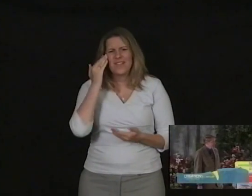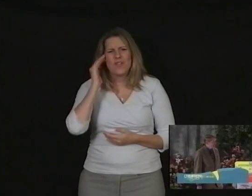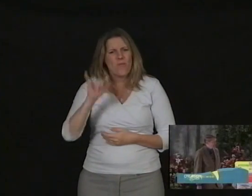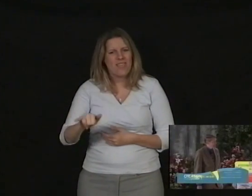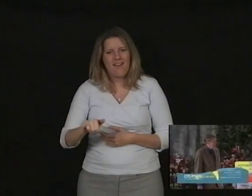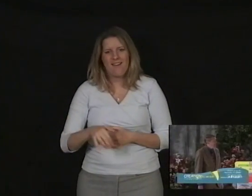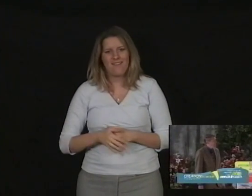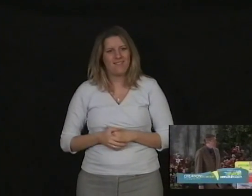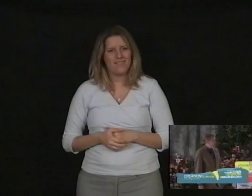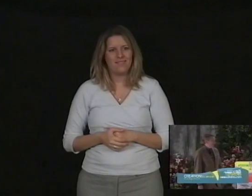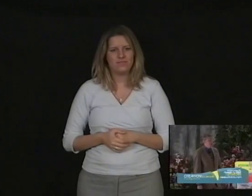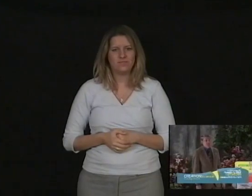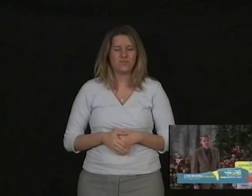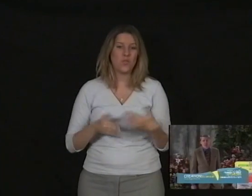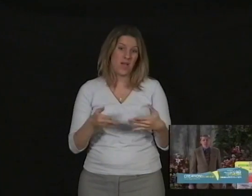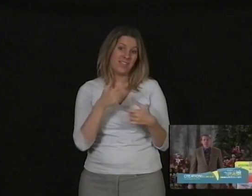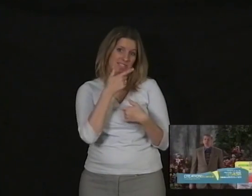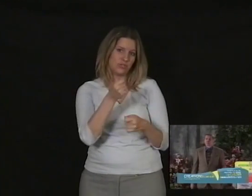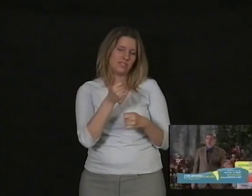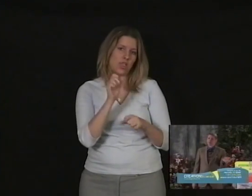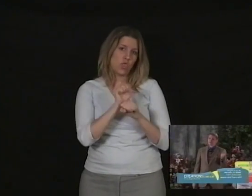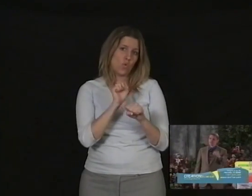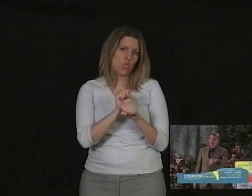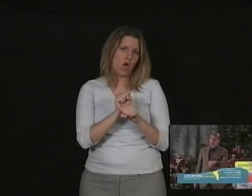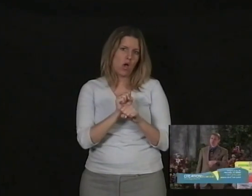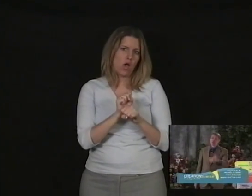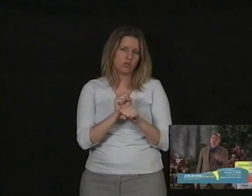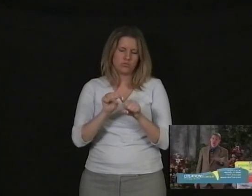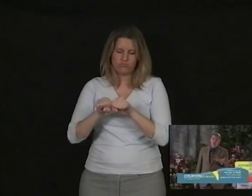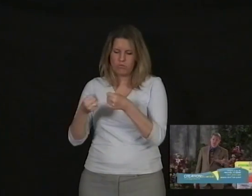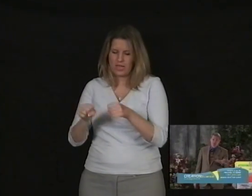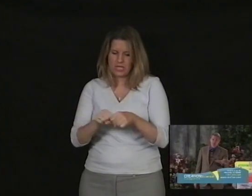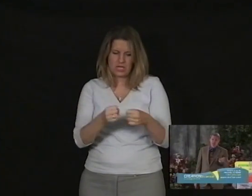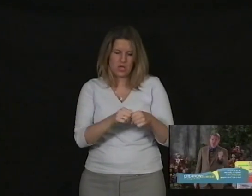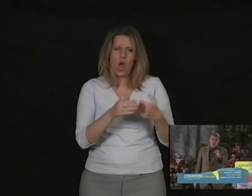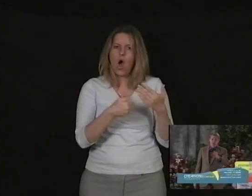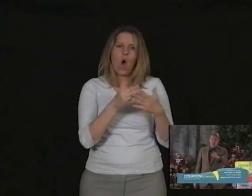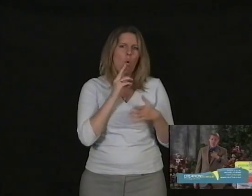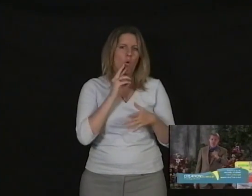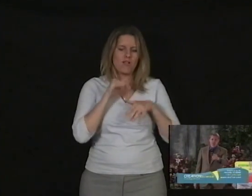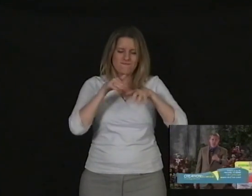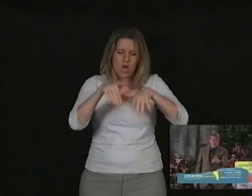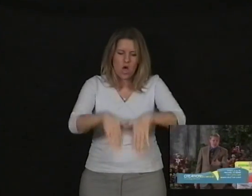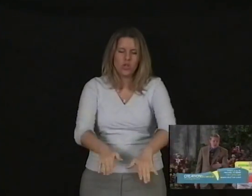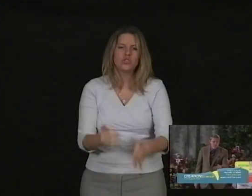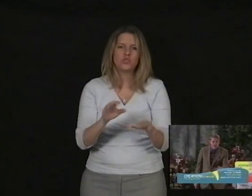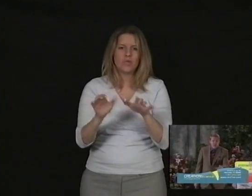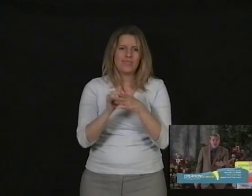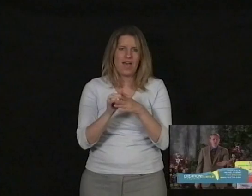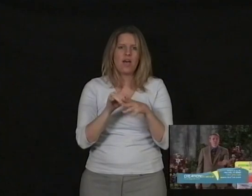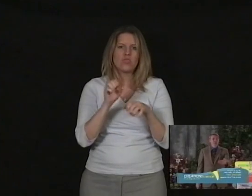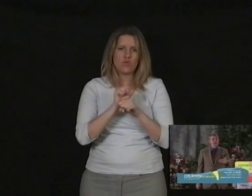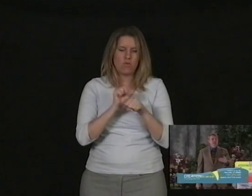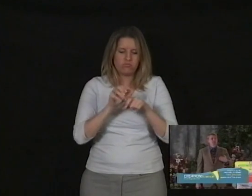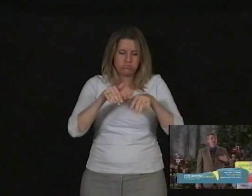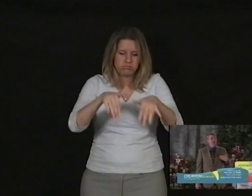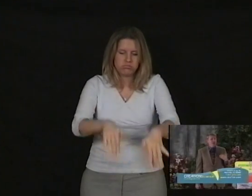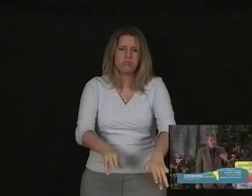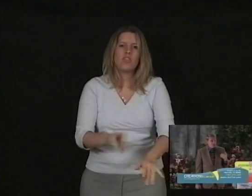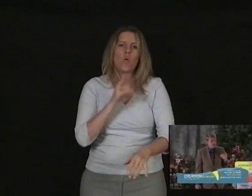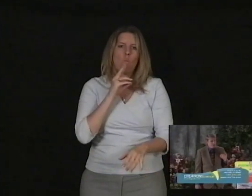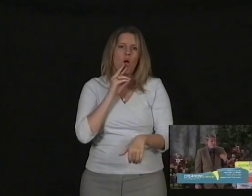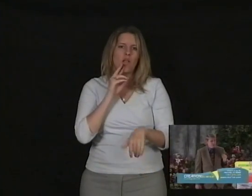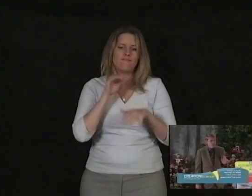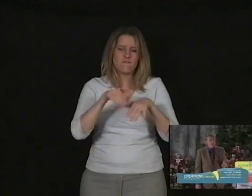that? Well, it's pretty interesting. The rocks are breaking off the edge. All waterfalls do that, you know. The water rocks break off the edge, and the waterfall eats its